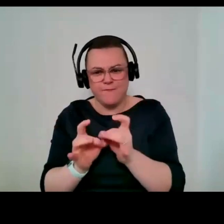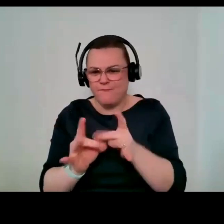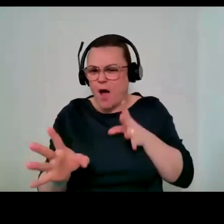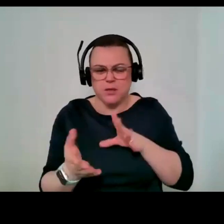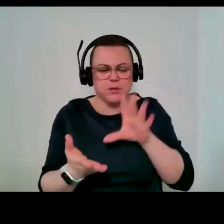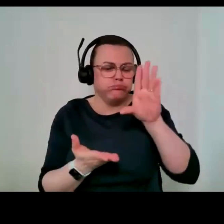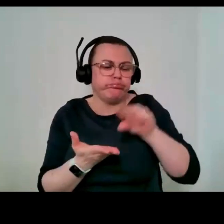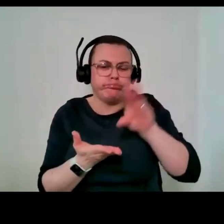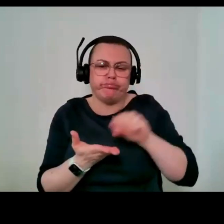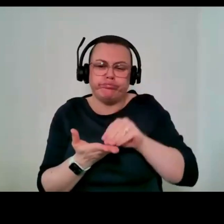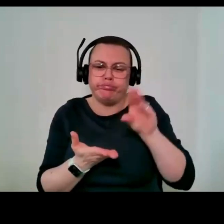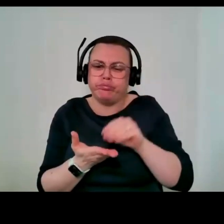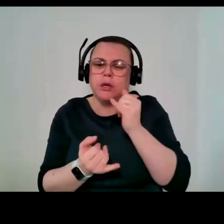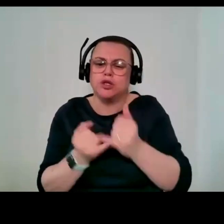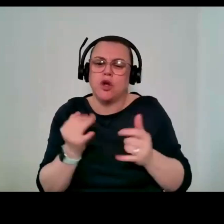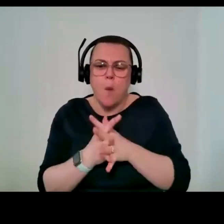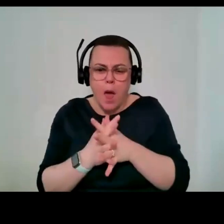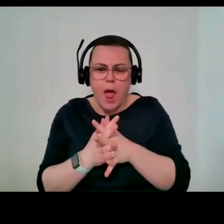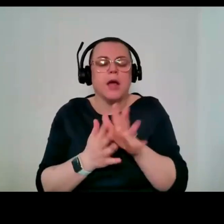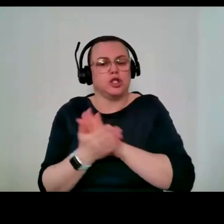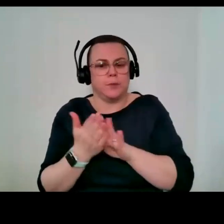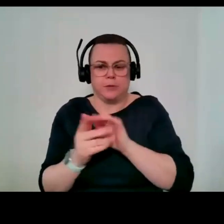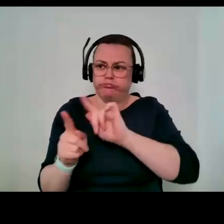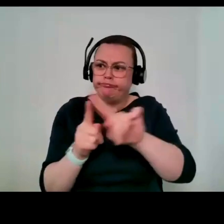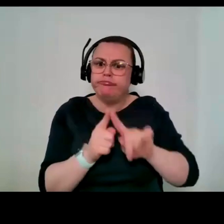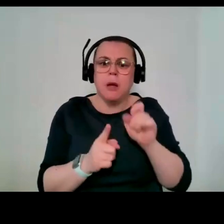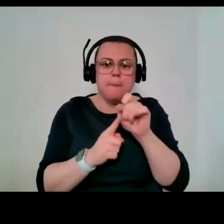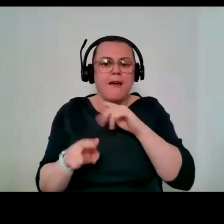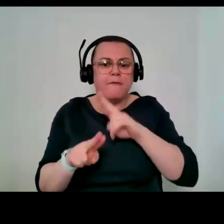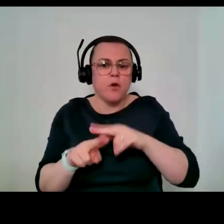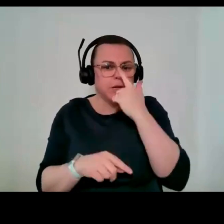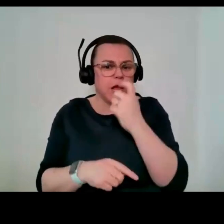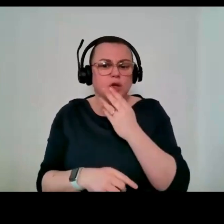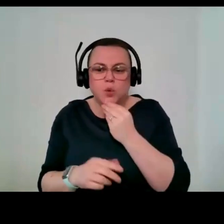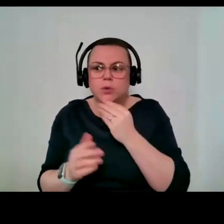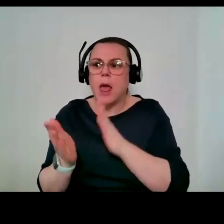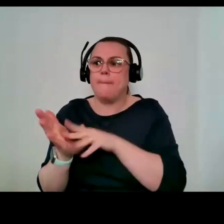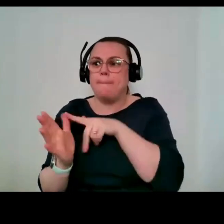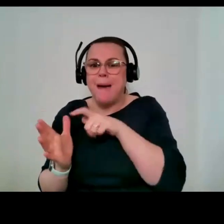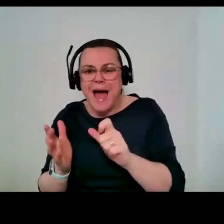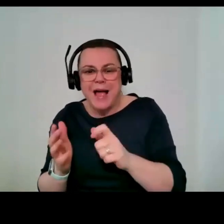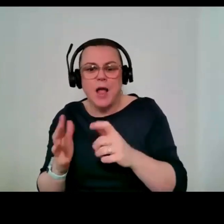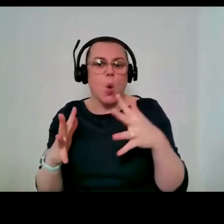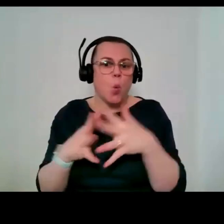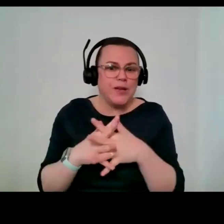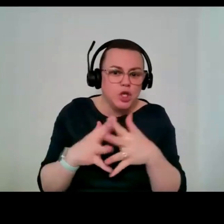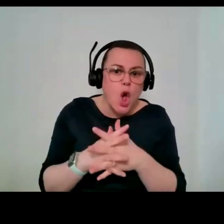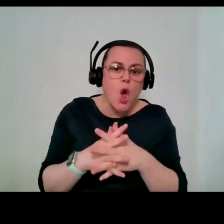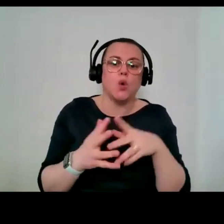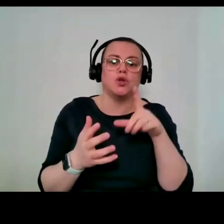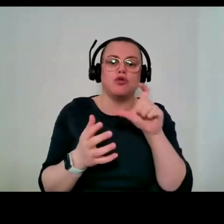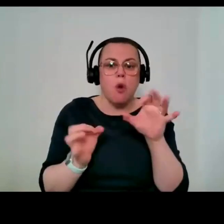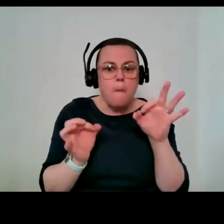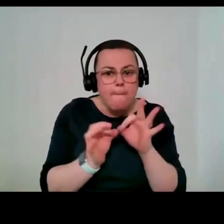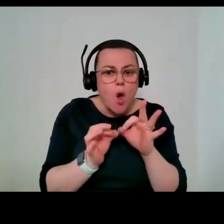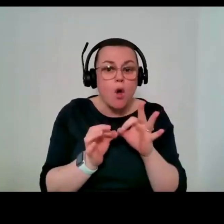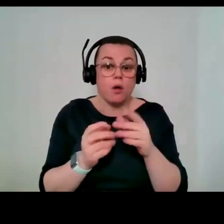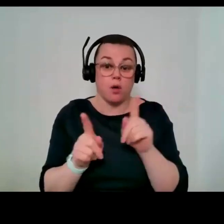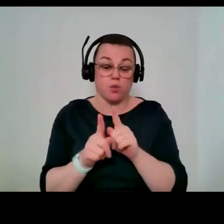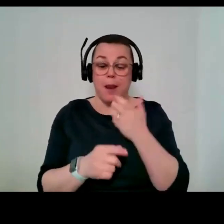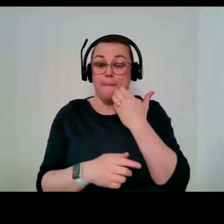dictation software, which works on all platforms. So Mac, Windows, Chromebook, and on mobile as